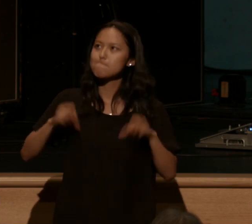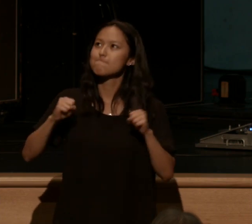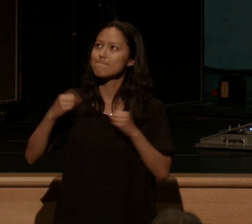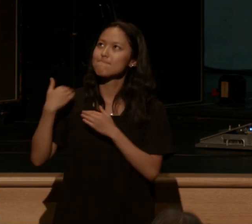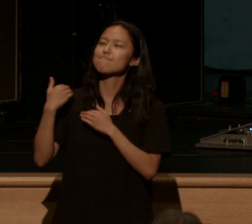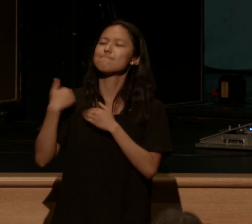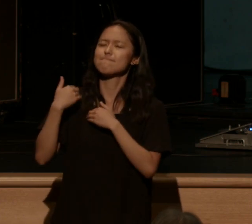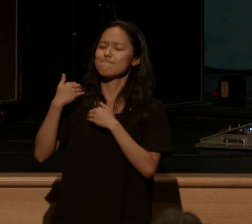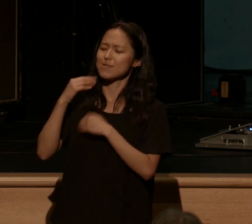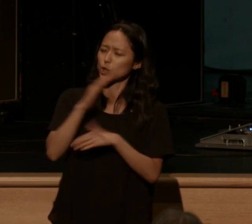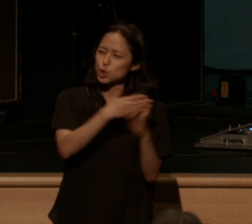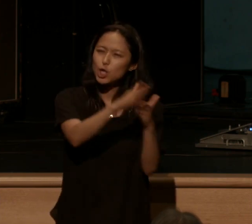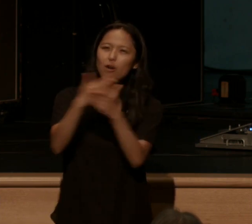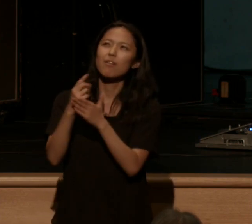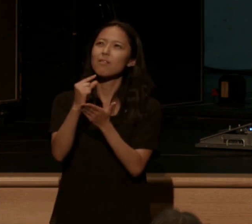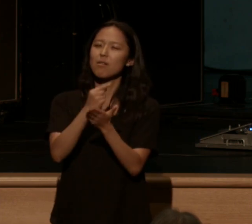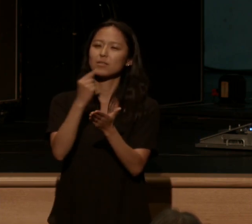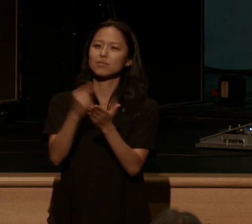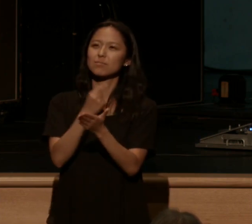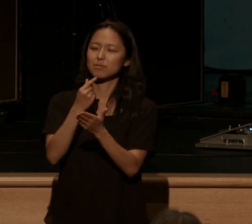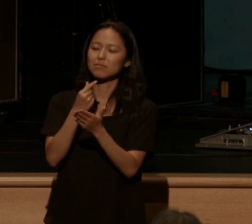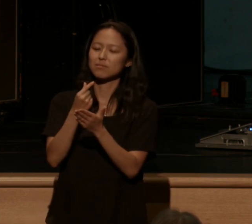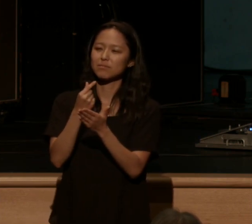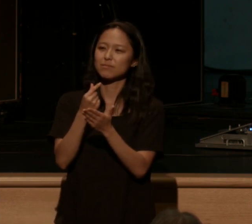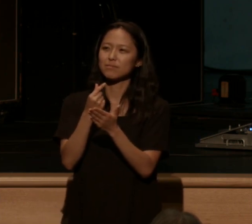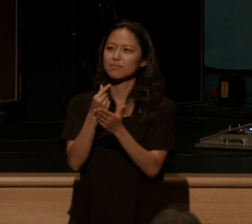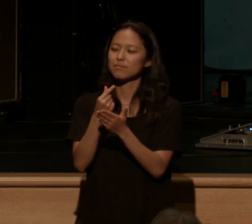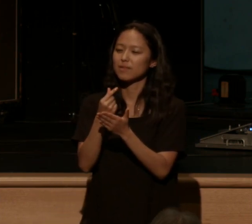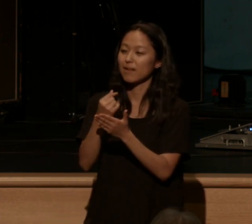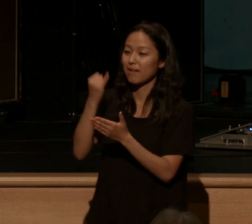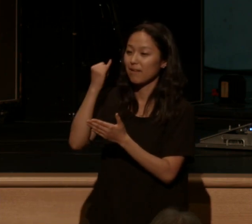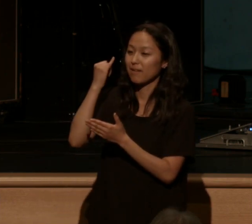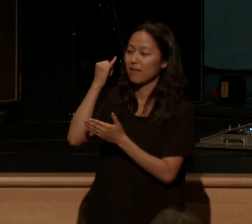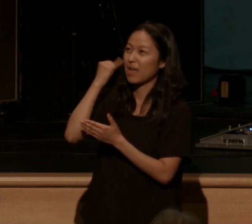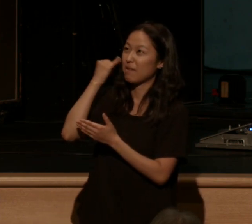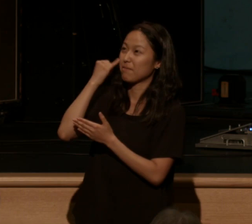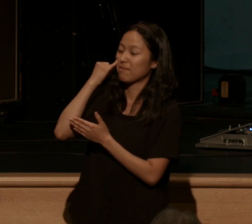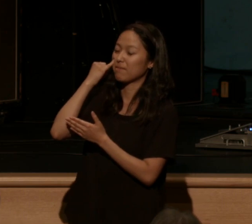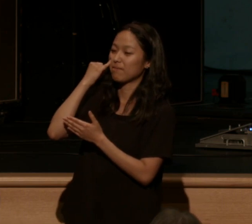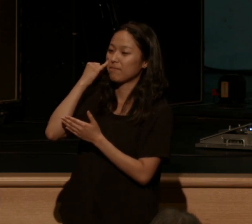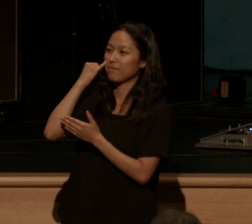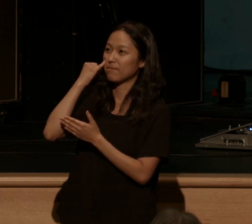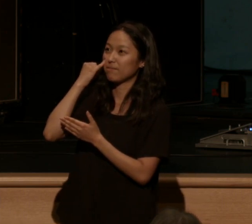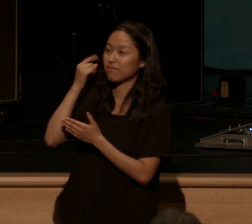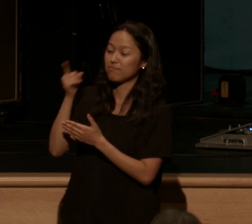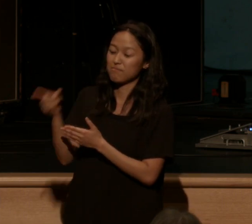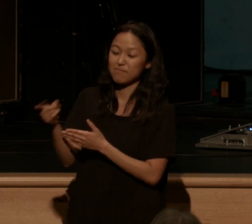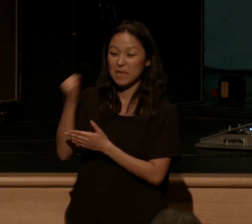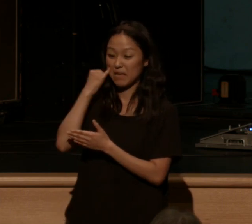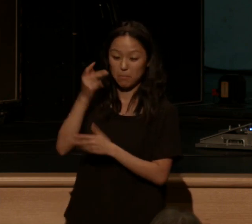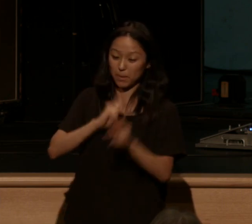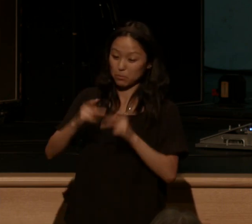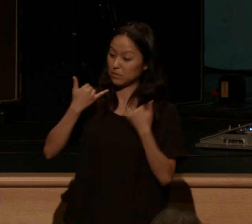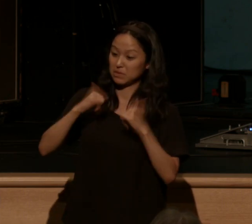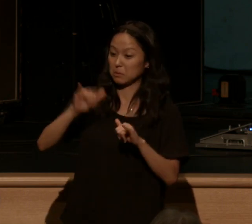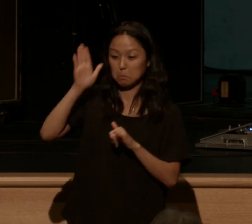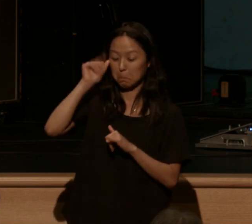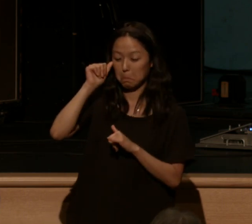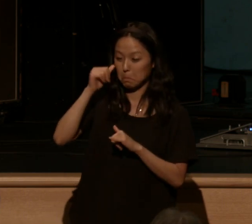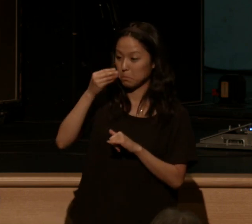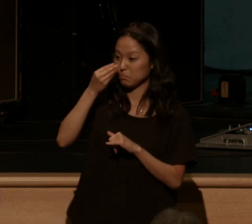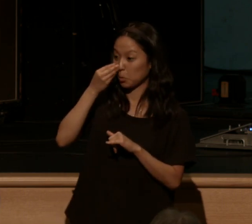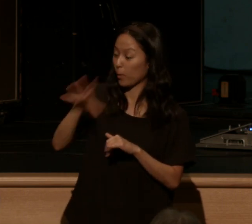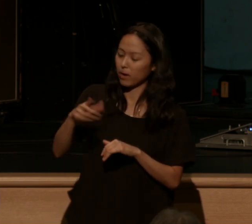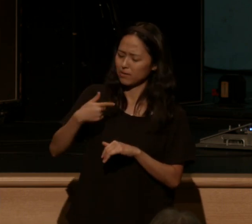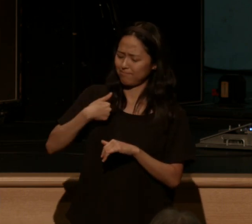few people as possible end up in hell apart from Jesus Christ. And if they insist on it, they will walk over my body to get there. Lord, make us